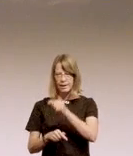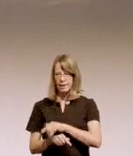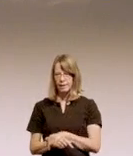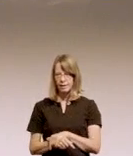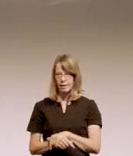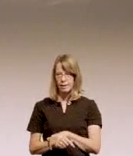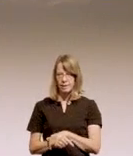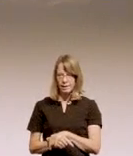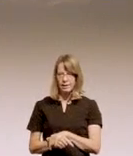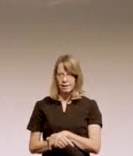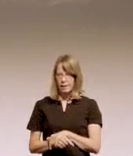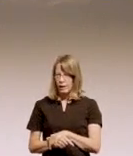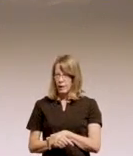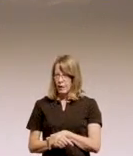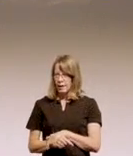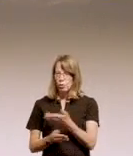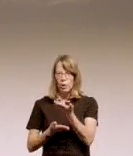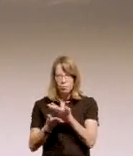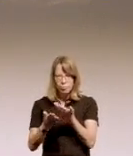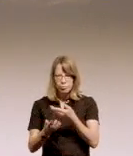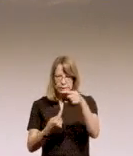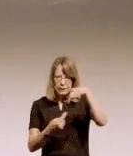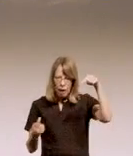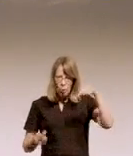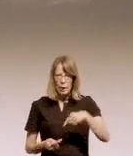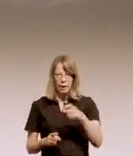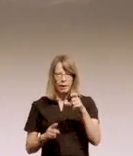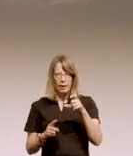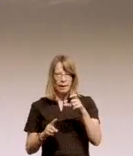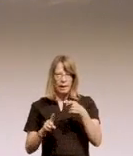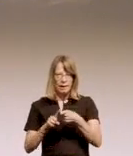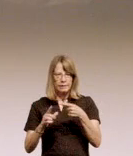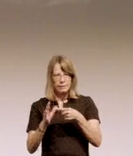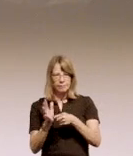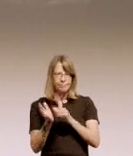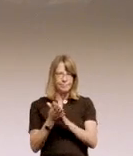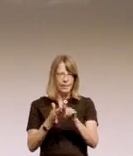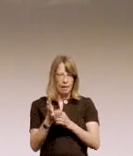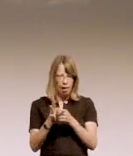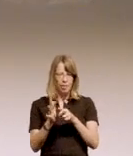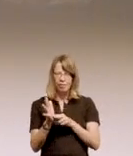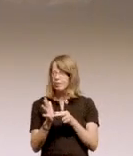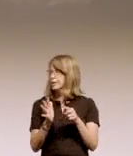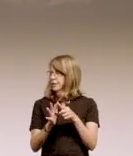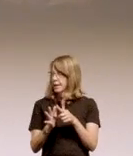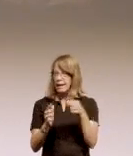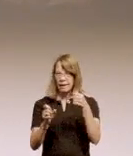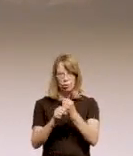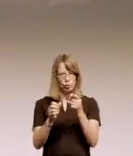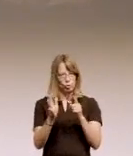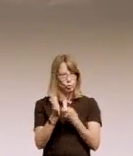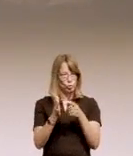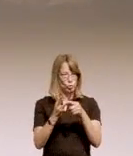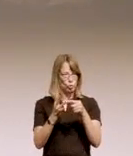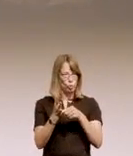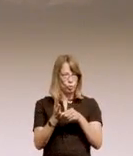we touched base in Darwin, Katherine, and a place called Groote Eylandt. Now, I can't assume where everyone is from